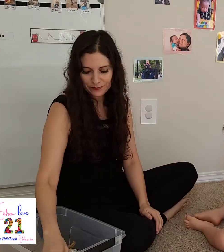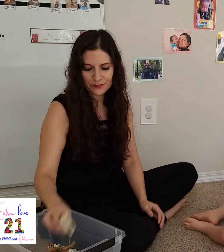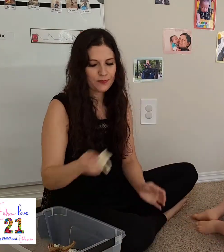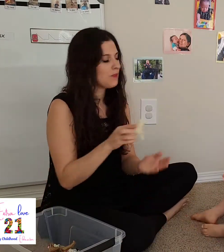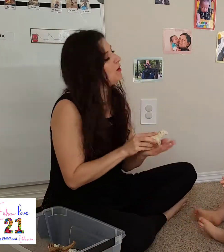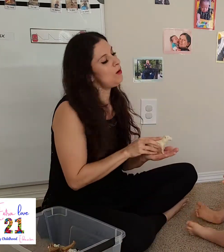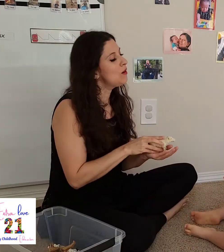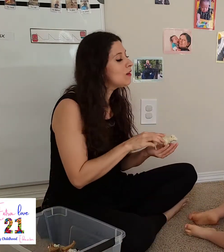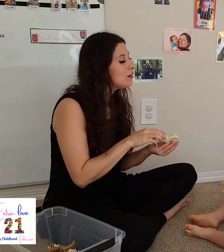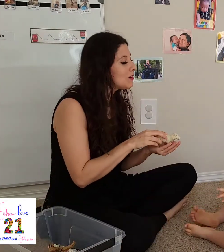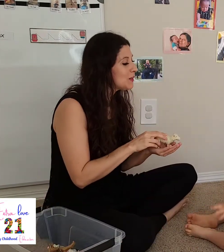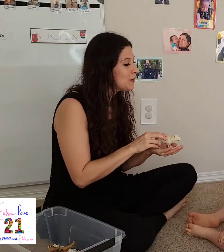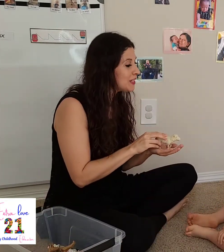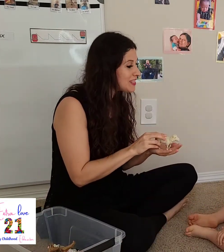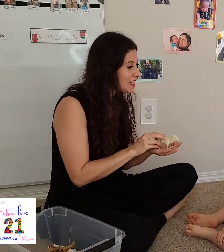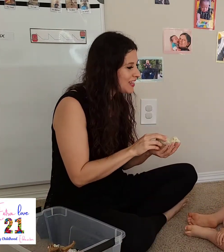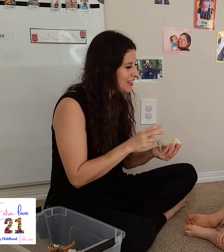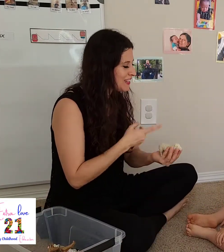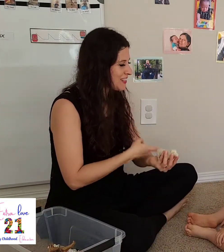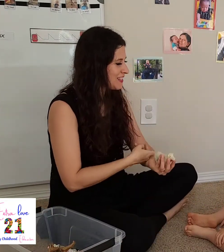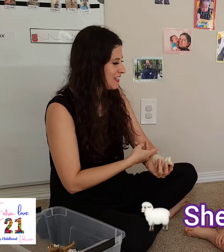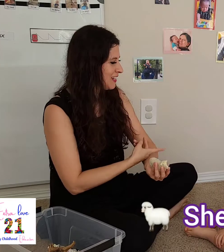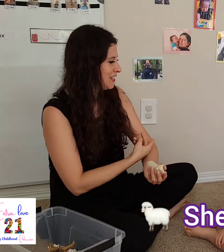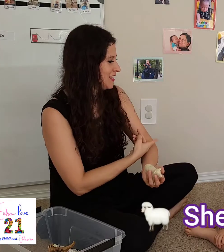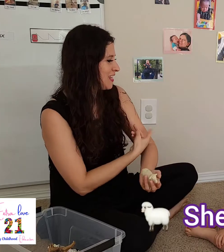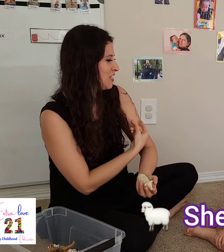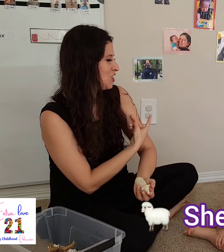Oh. What is this? Big question.